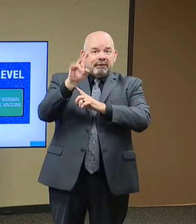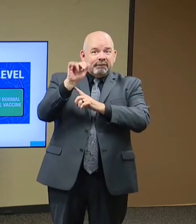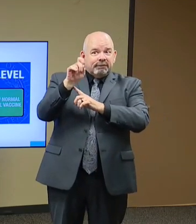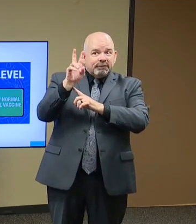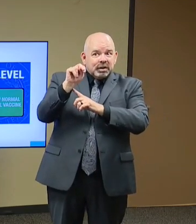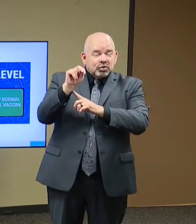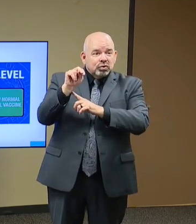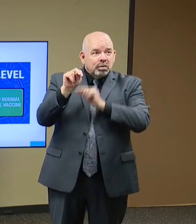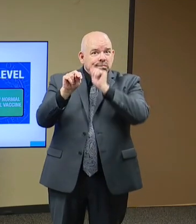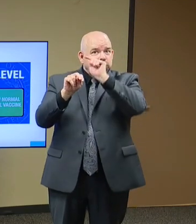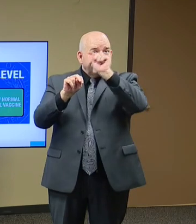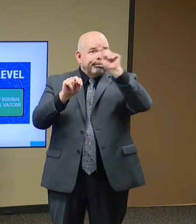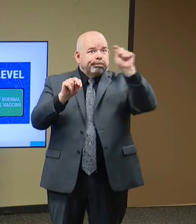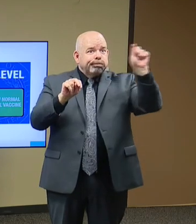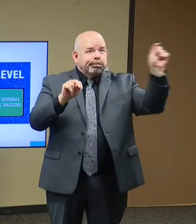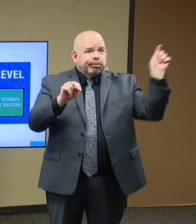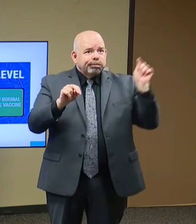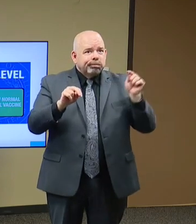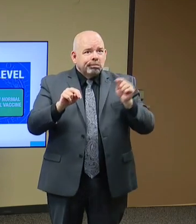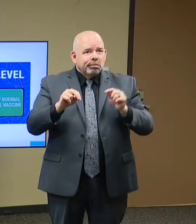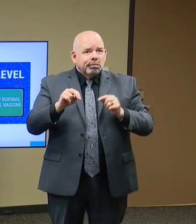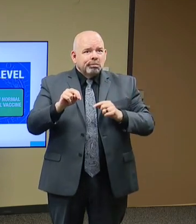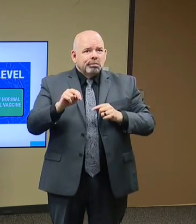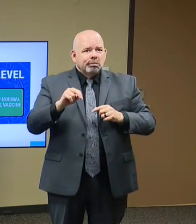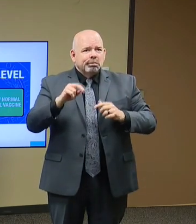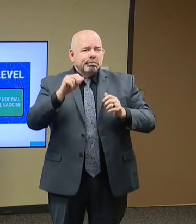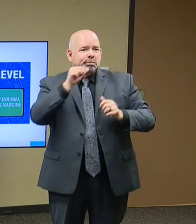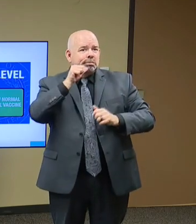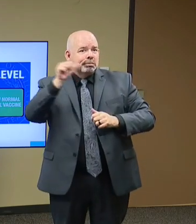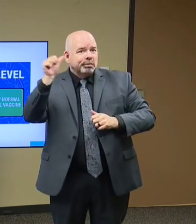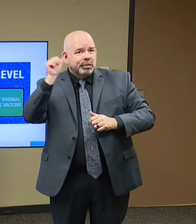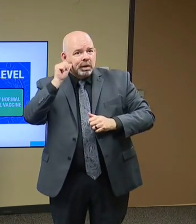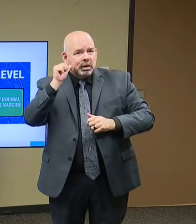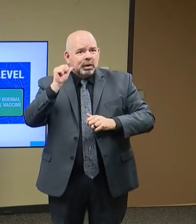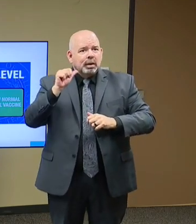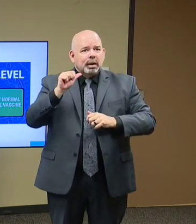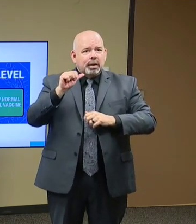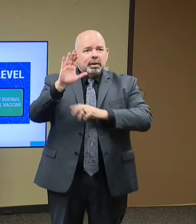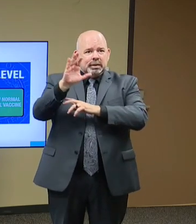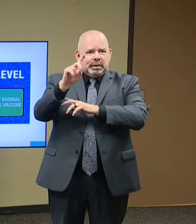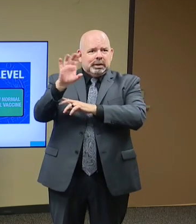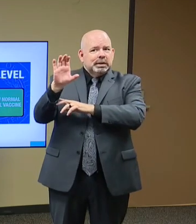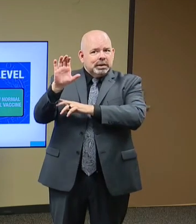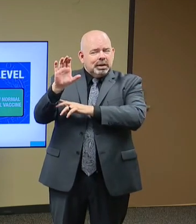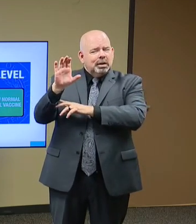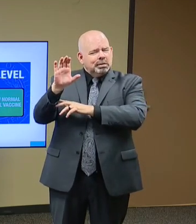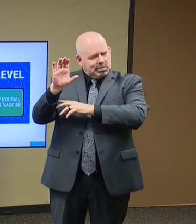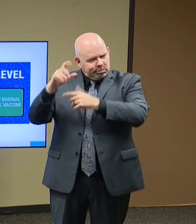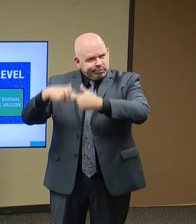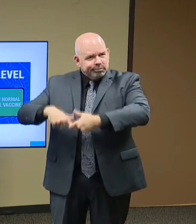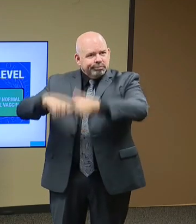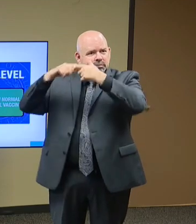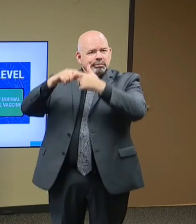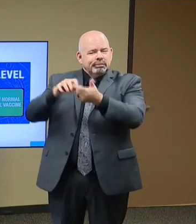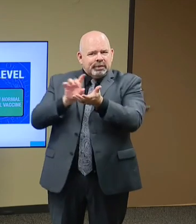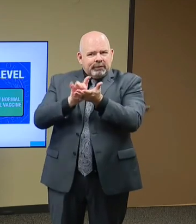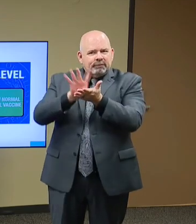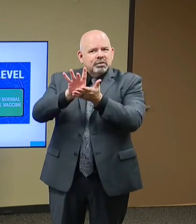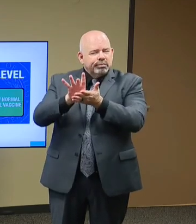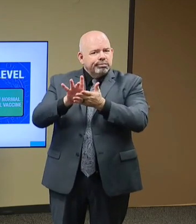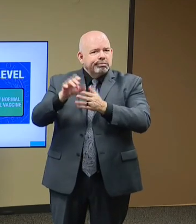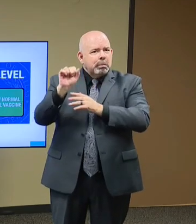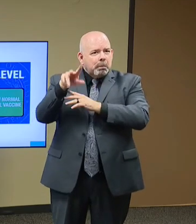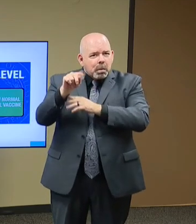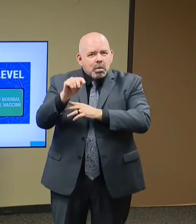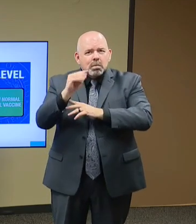yesterday. The CDC released an order halting evictions nationwide. We will quickly follow that here.